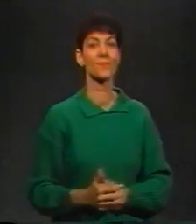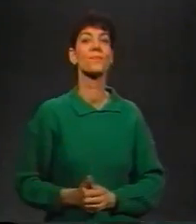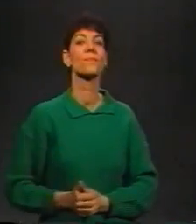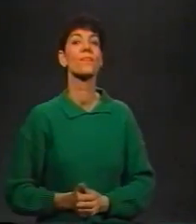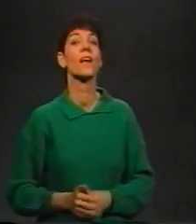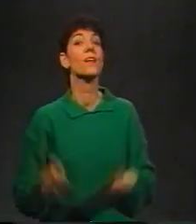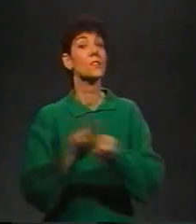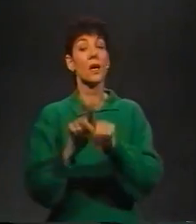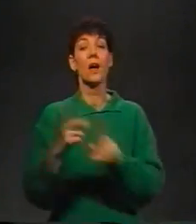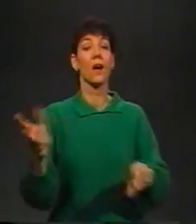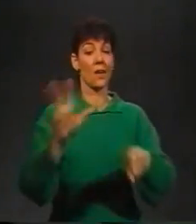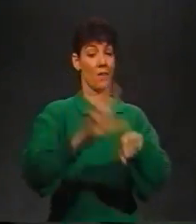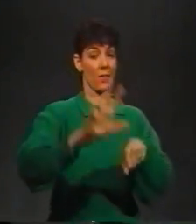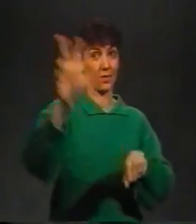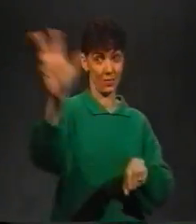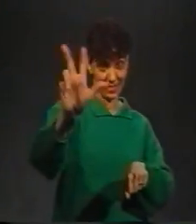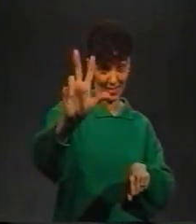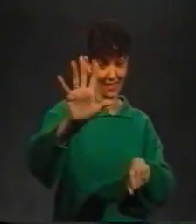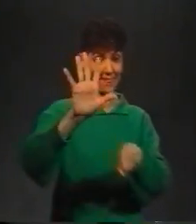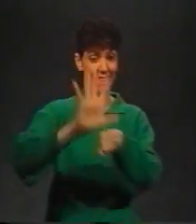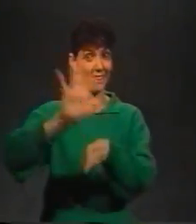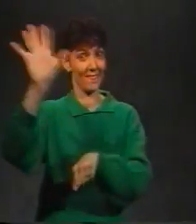or the side of the thumb, like this.